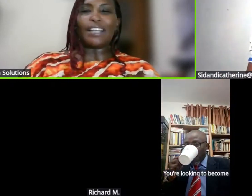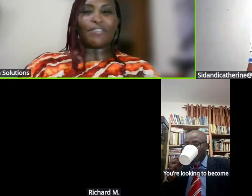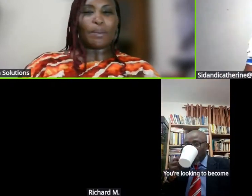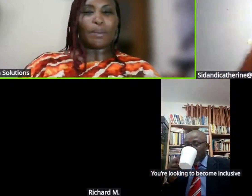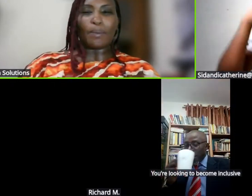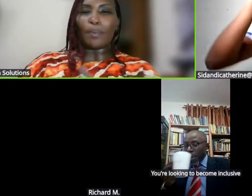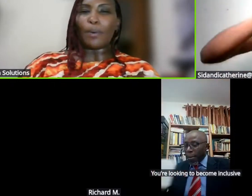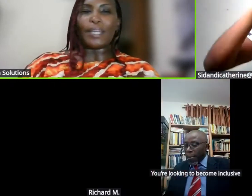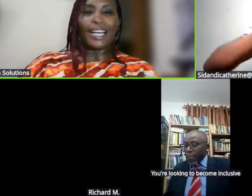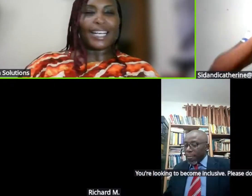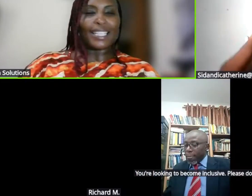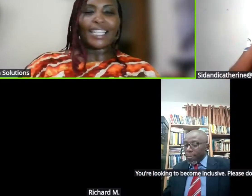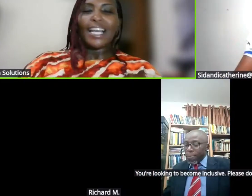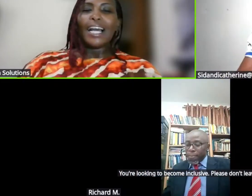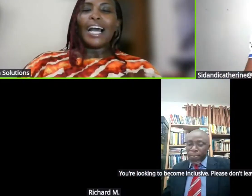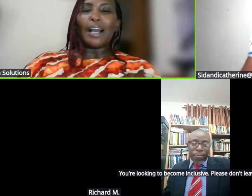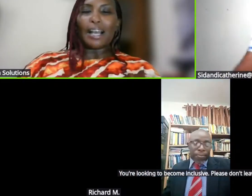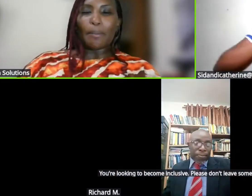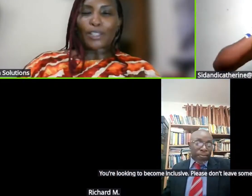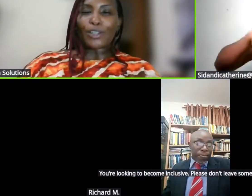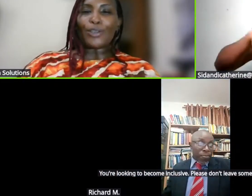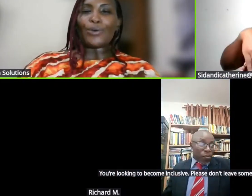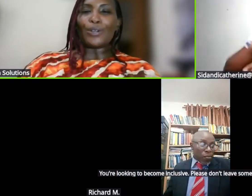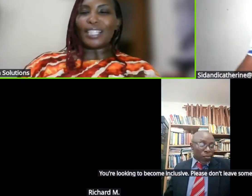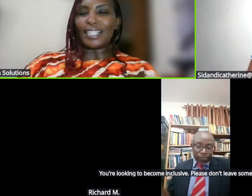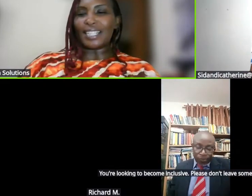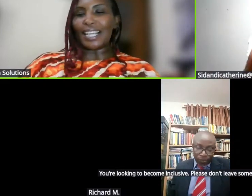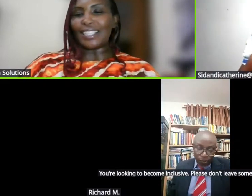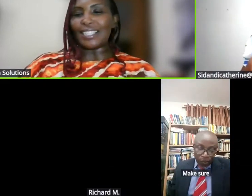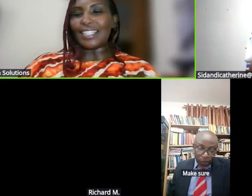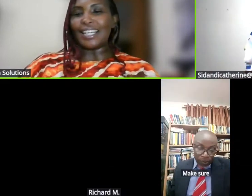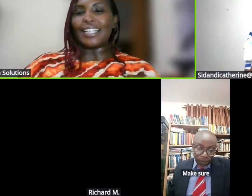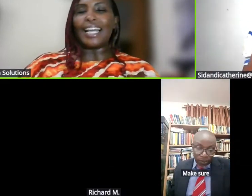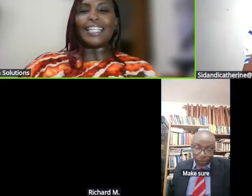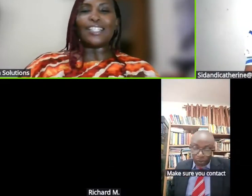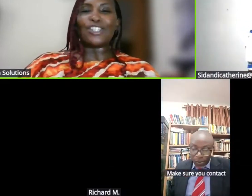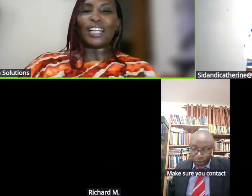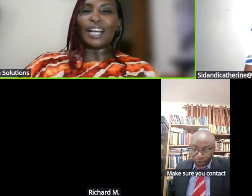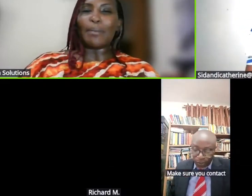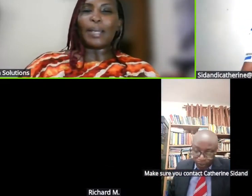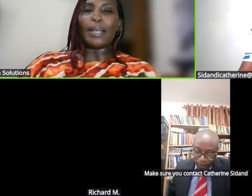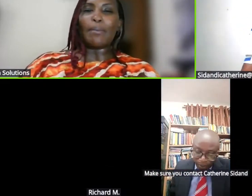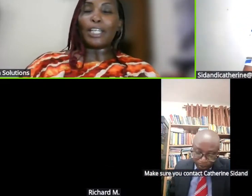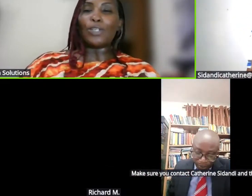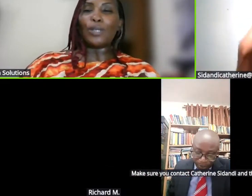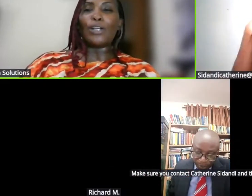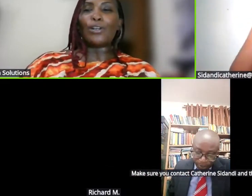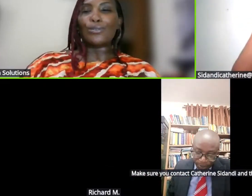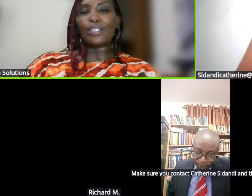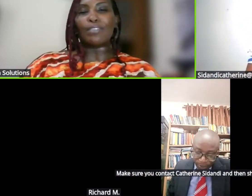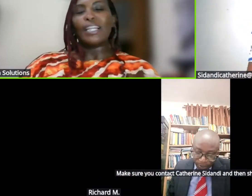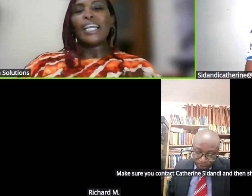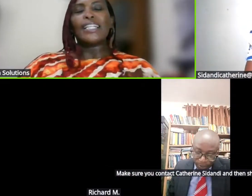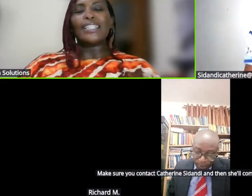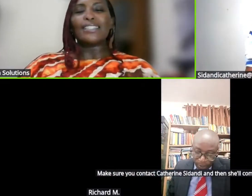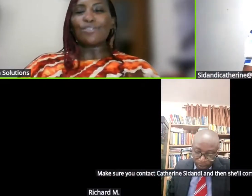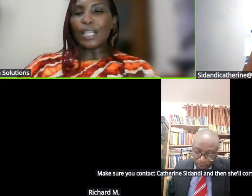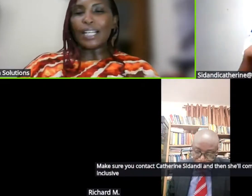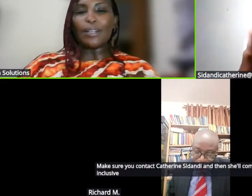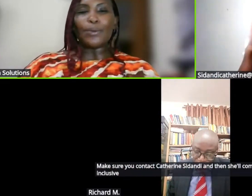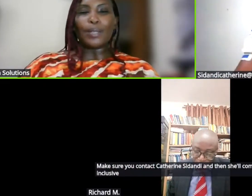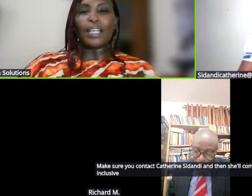don't leave some people behind. Make sure you contact Catherine Sidandi, and then she'll come and make you inclusive. It